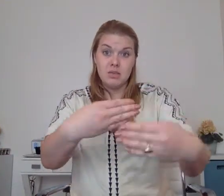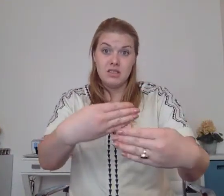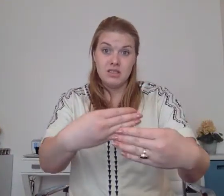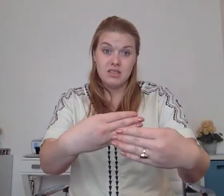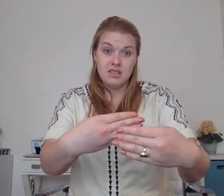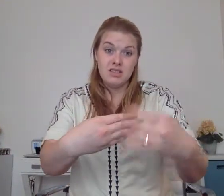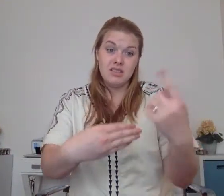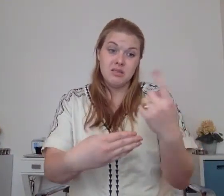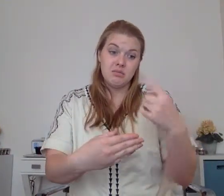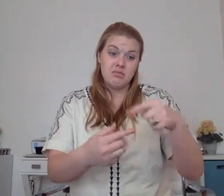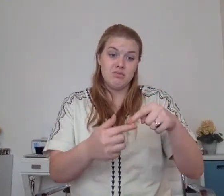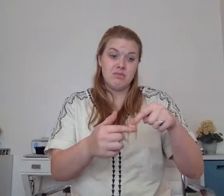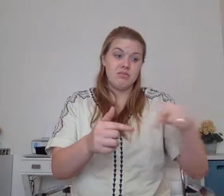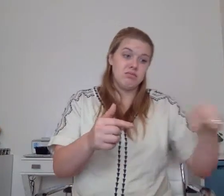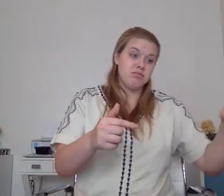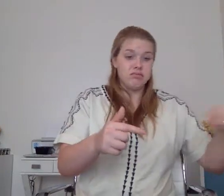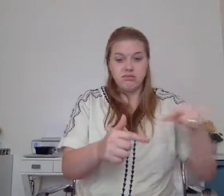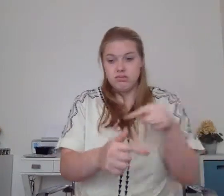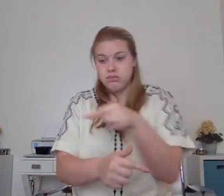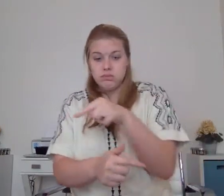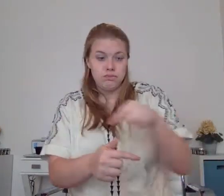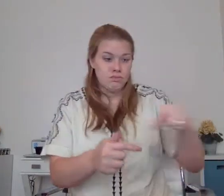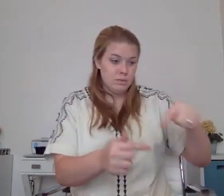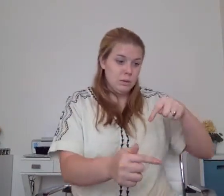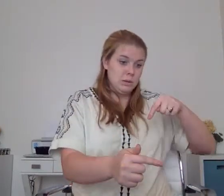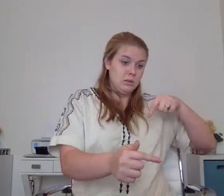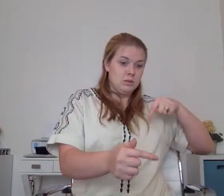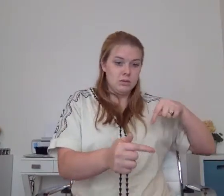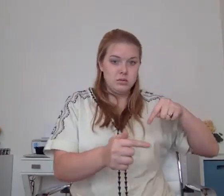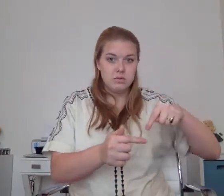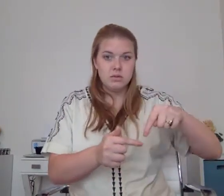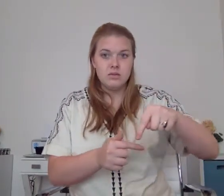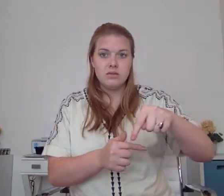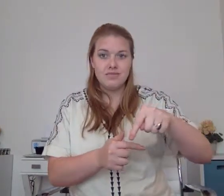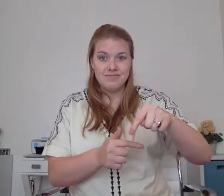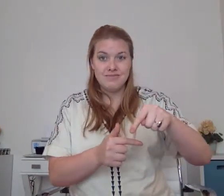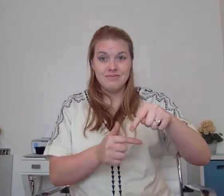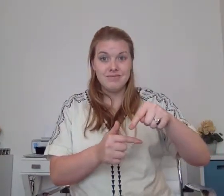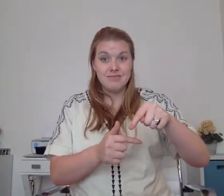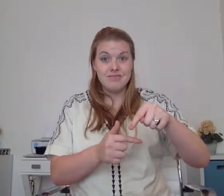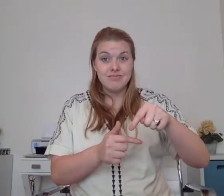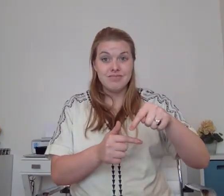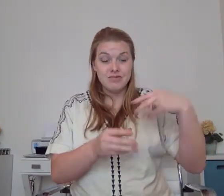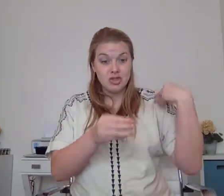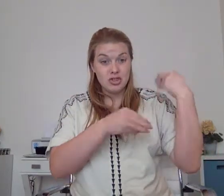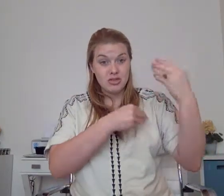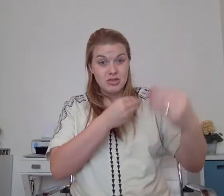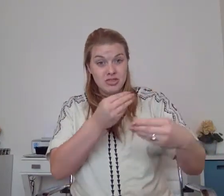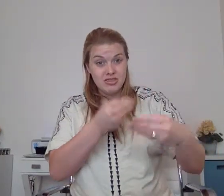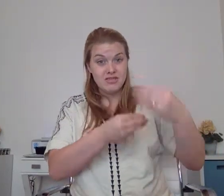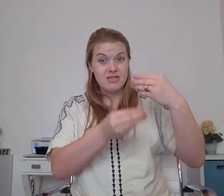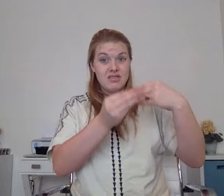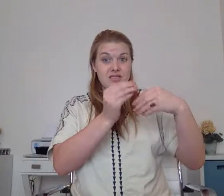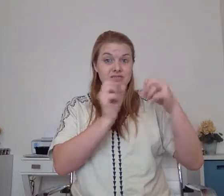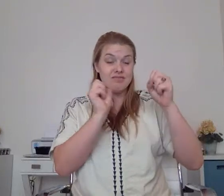circles, even slides backwards, and that generations can make the same mistakes that their great-grandfathers had